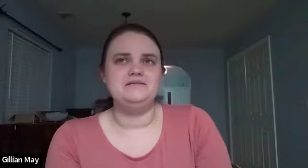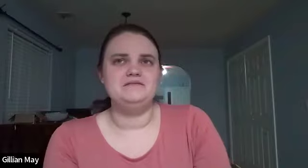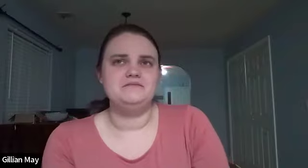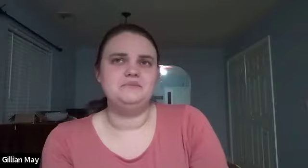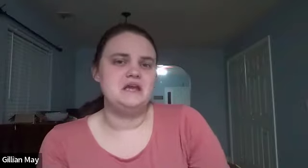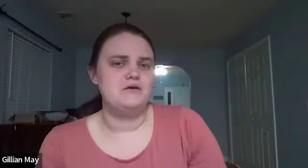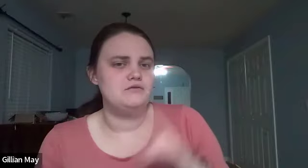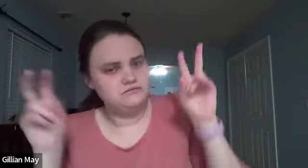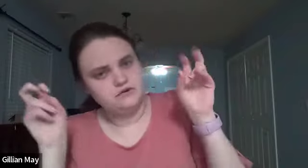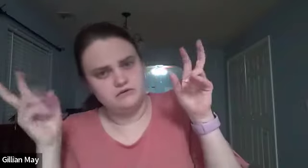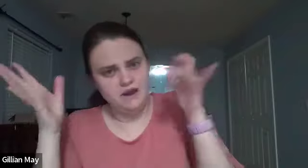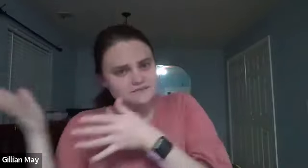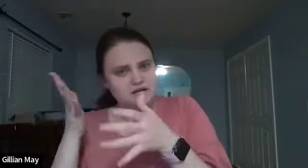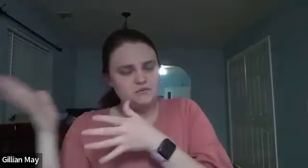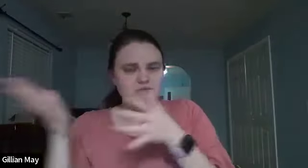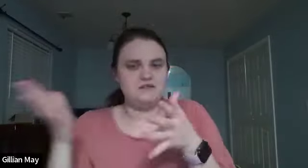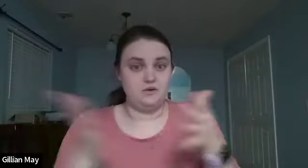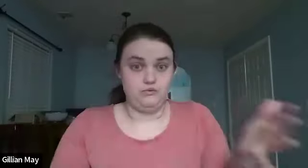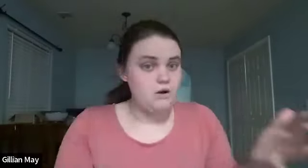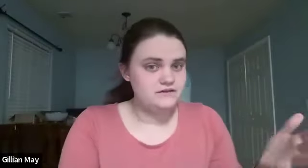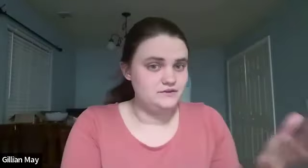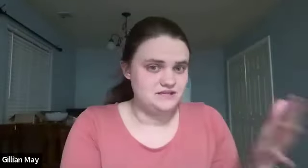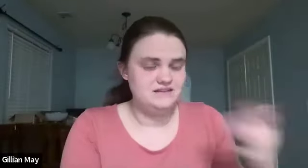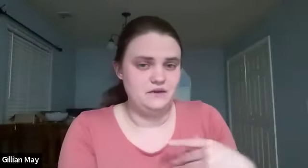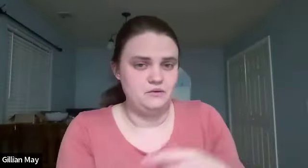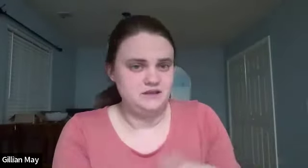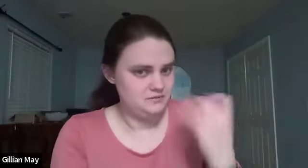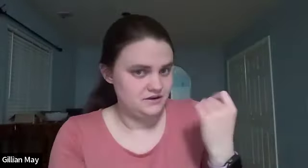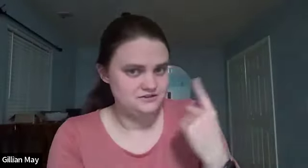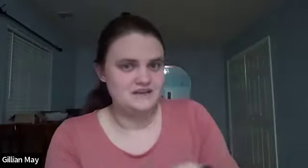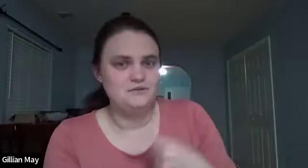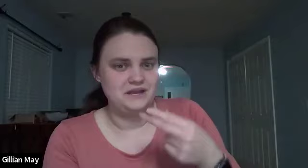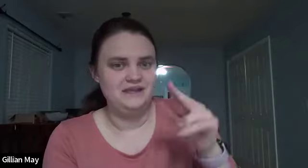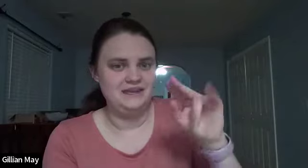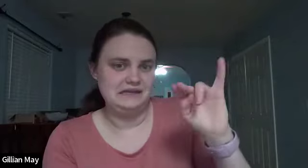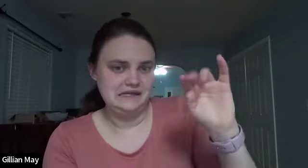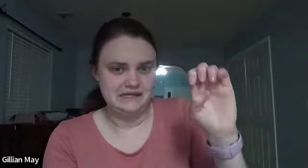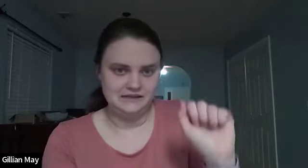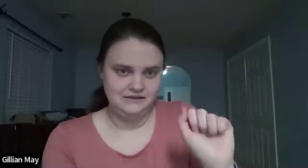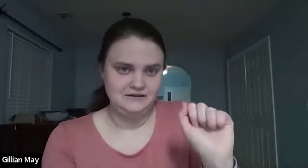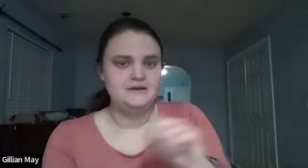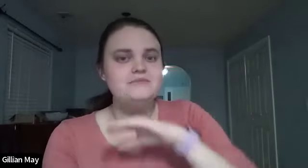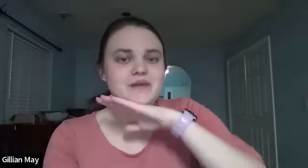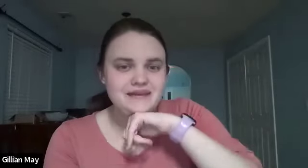wouldn't be correct, but it wouldn't be like wrong if you did it. Like they wouldn't be able to understand if you went guinea pig.